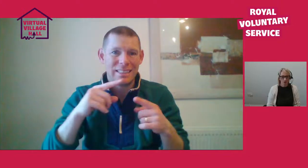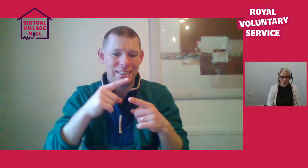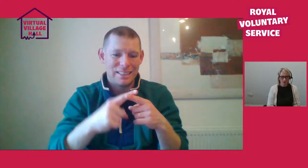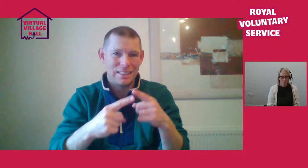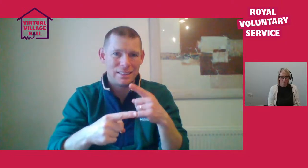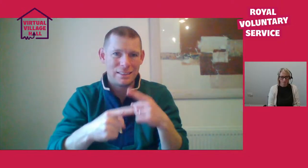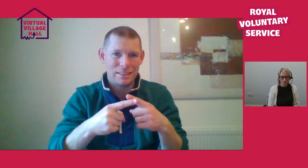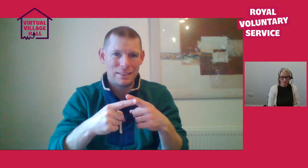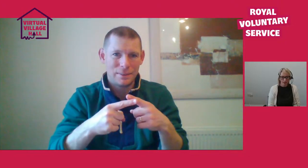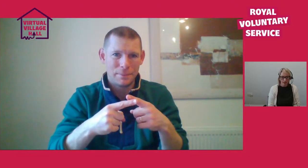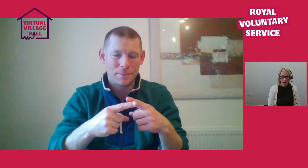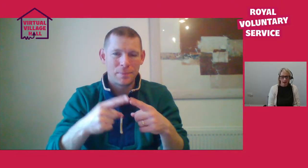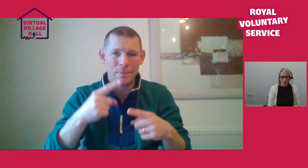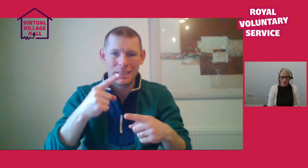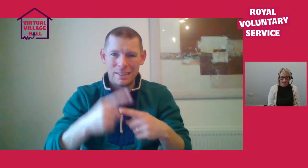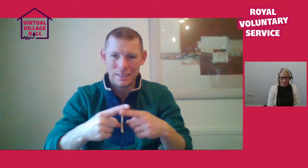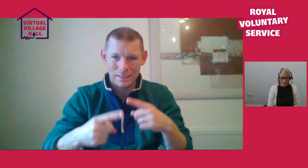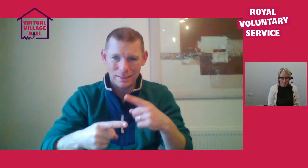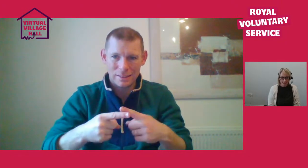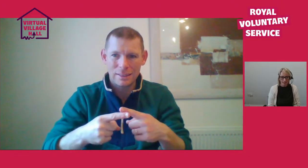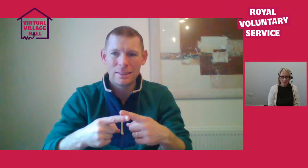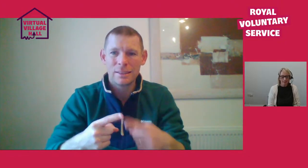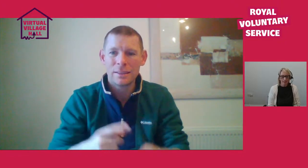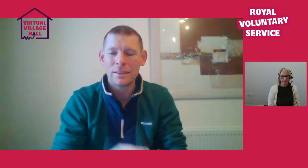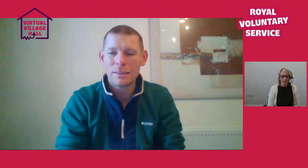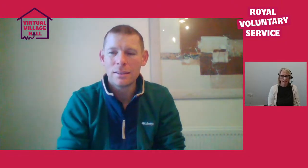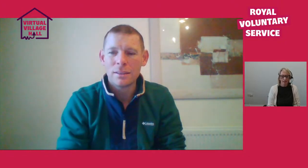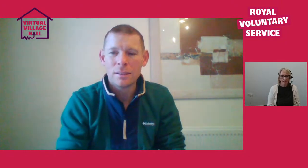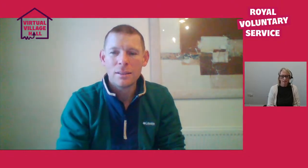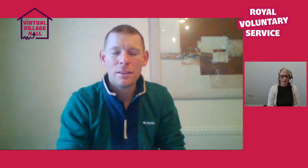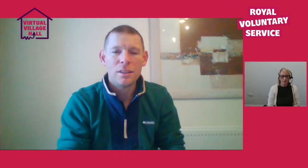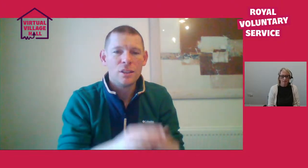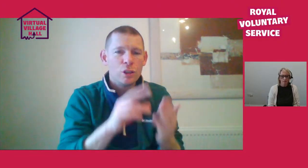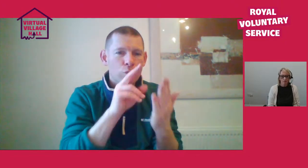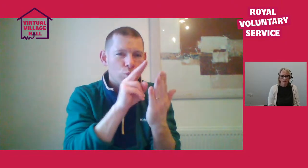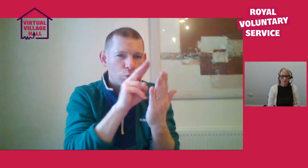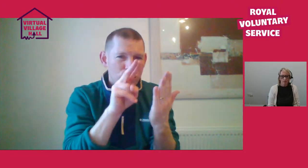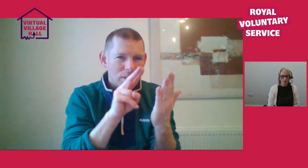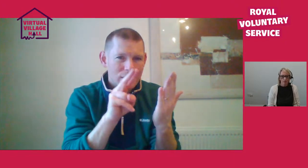sign art. And then knitting,